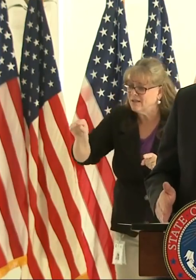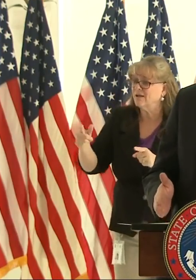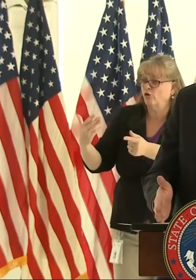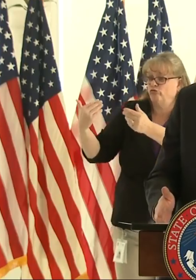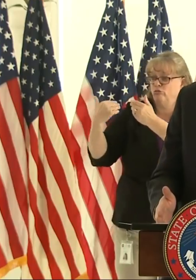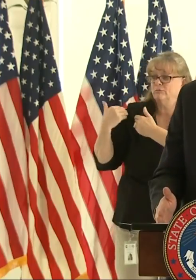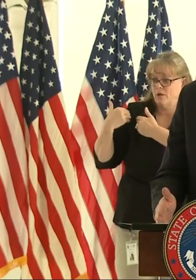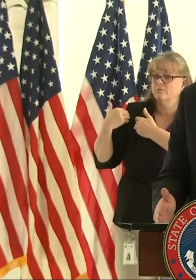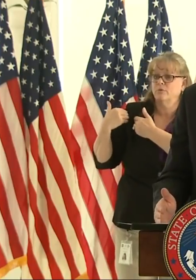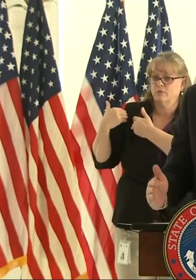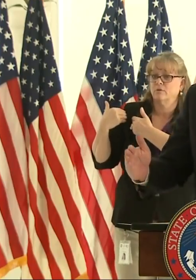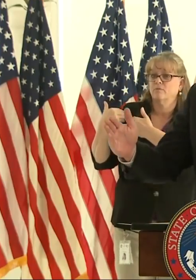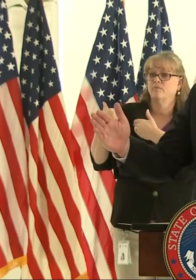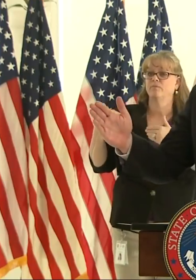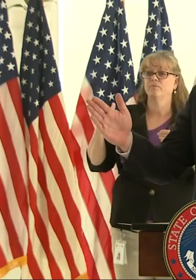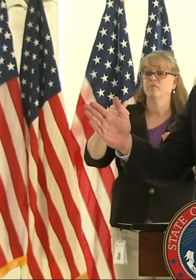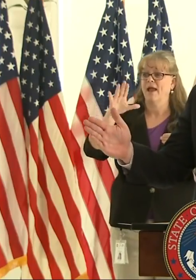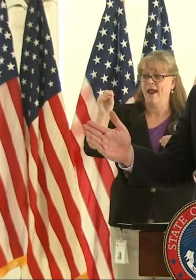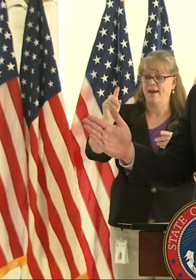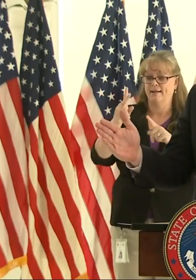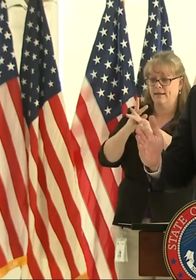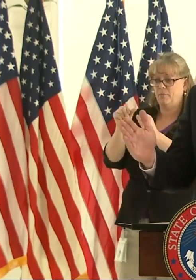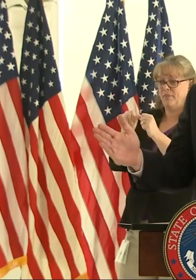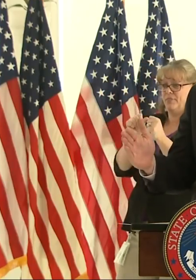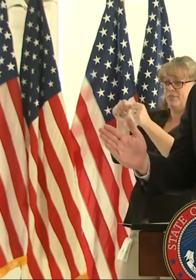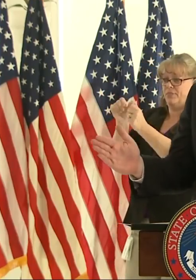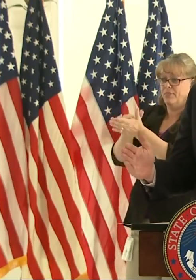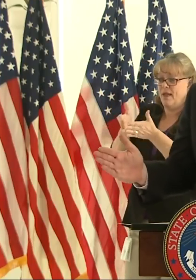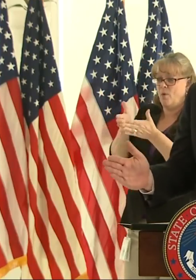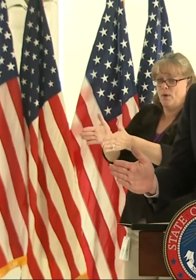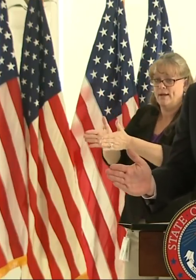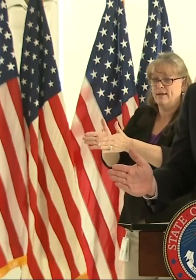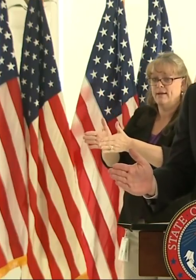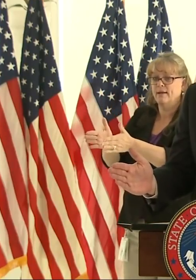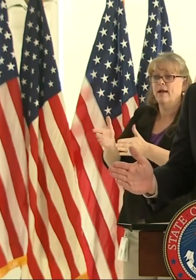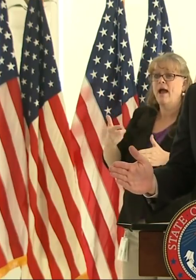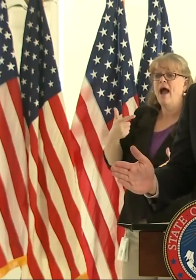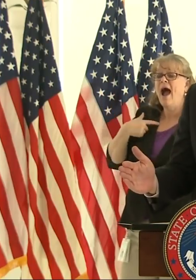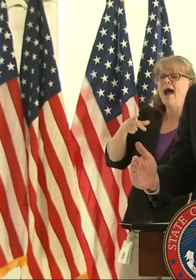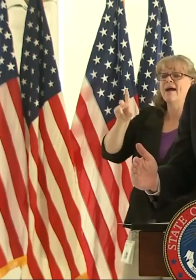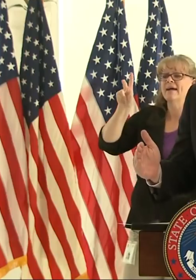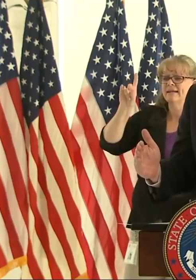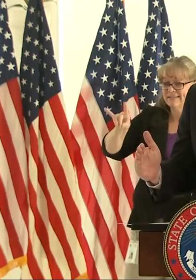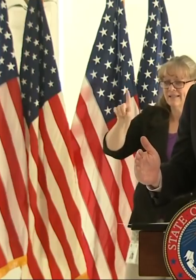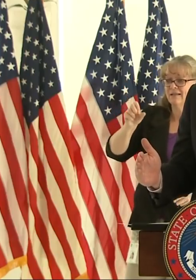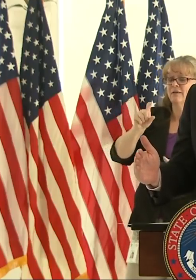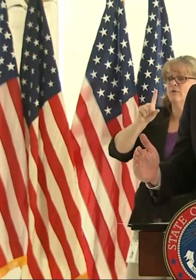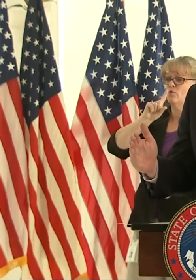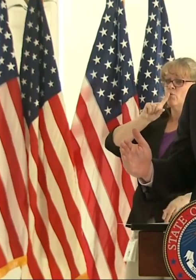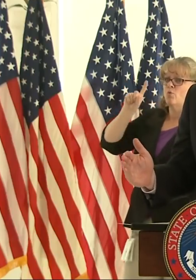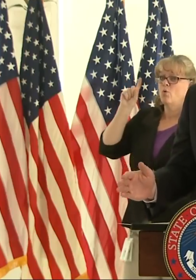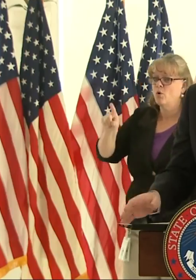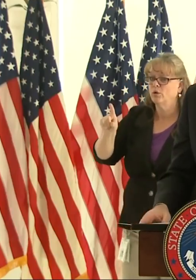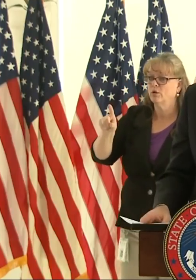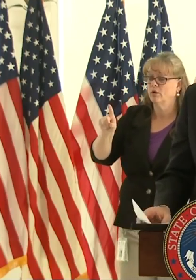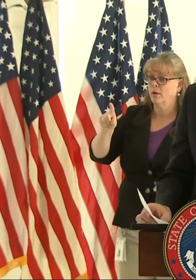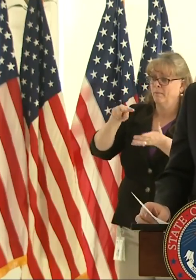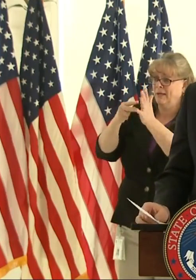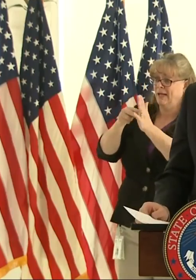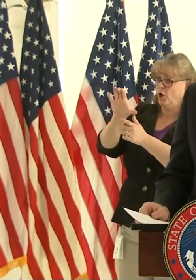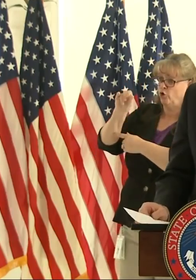order. And even though it's an order, you know, there's never any criminal enforcement of that order, right? It's just saying this is important enough to be called an